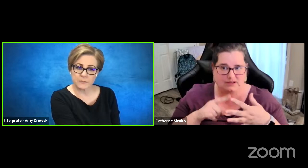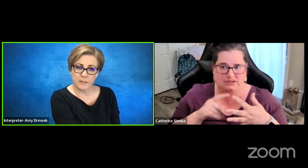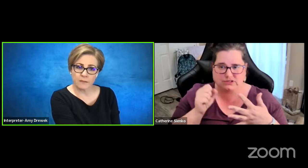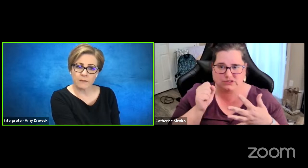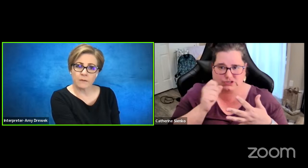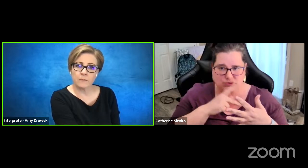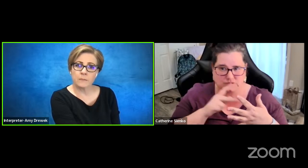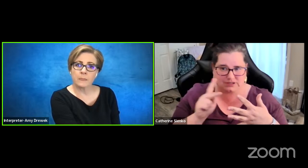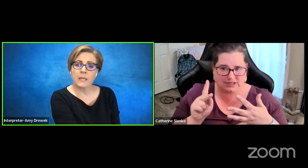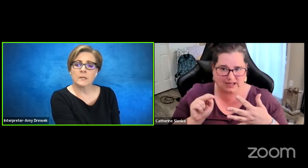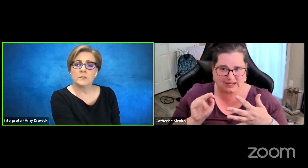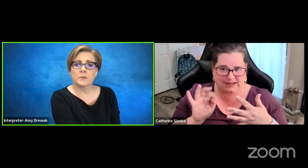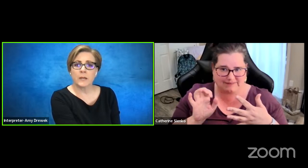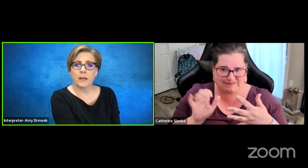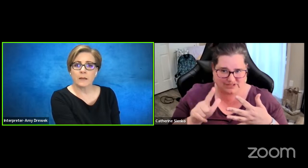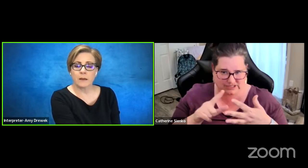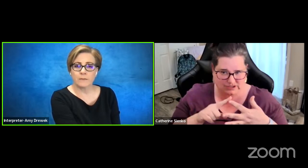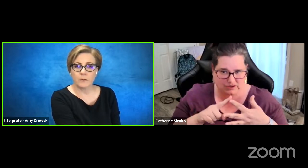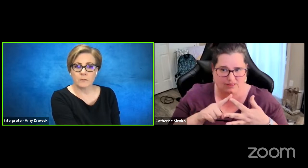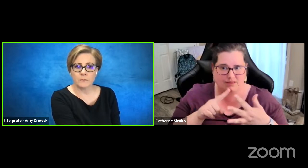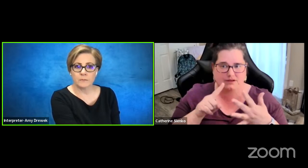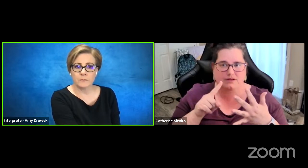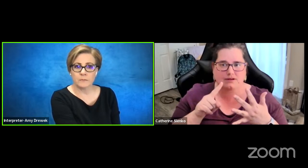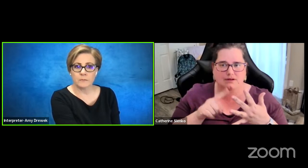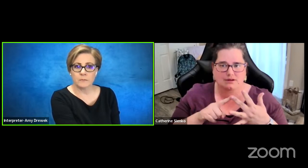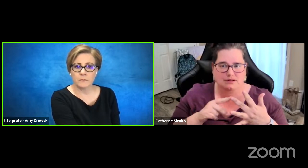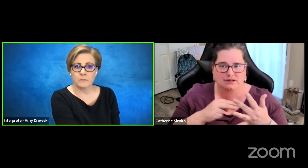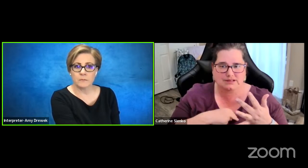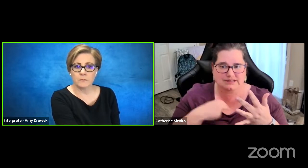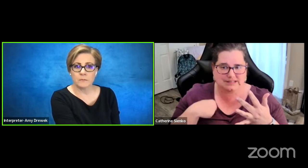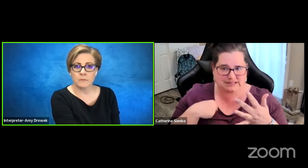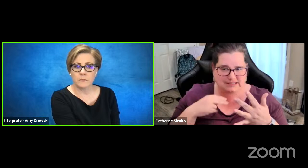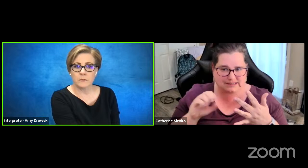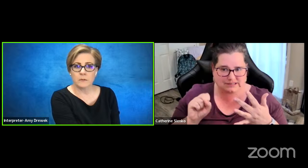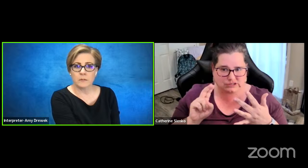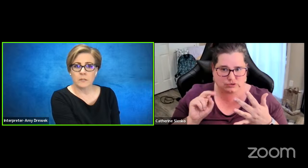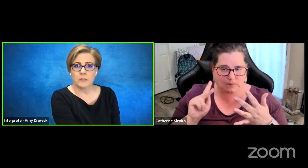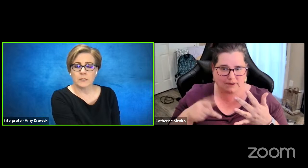are Carmen Greensmith, Sue K. Kneifel,